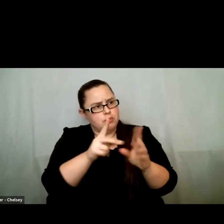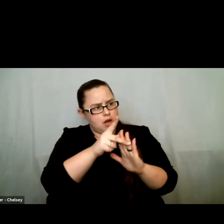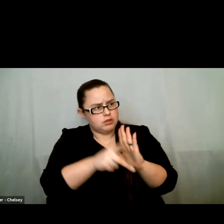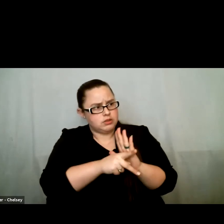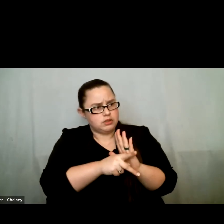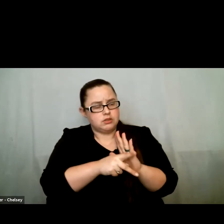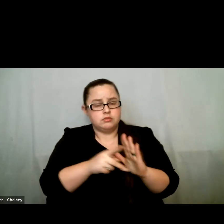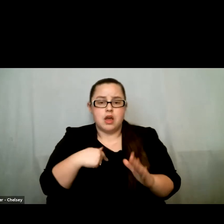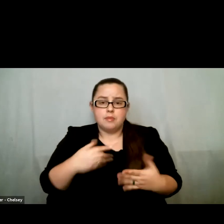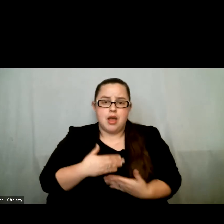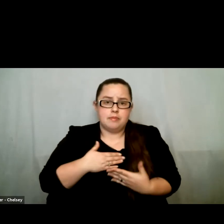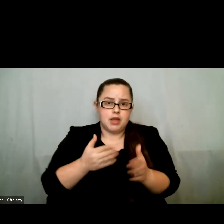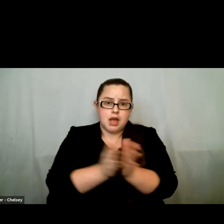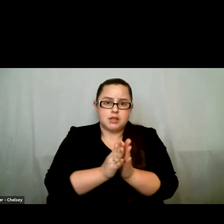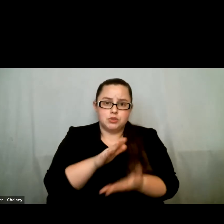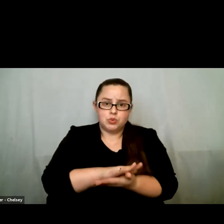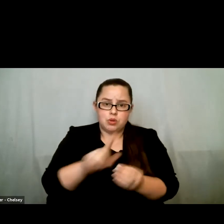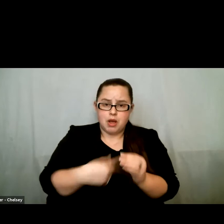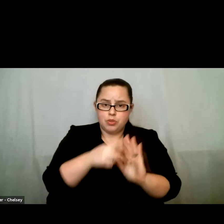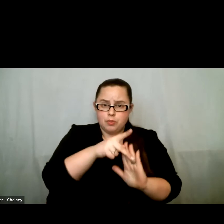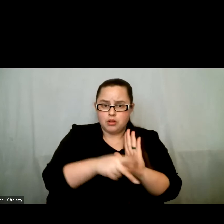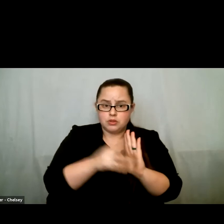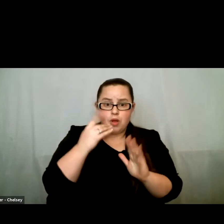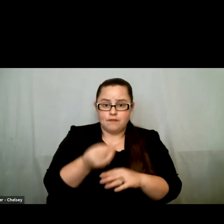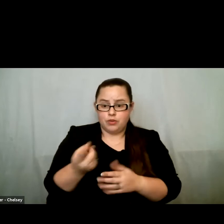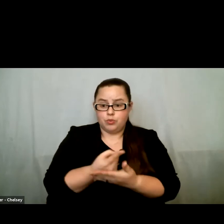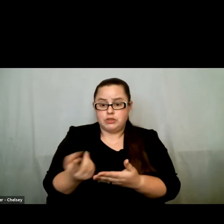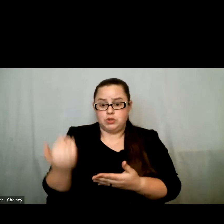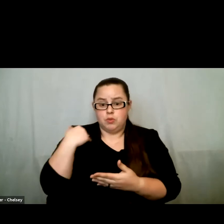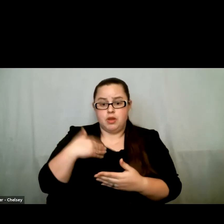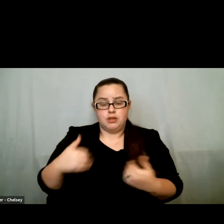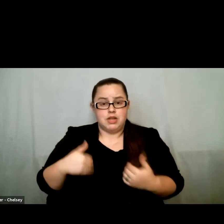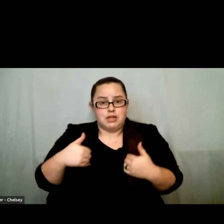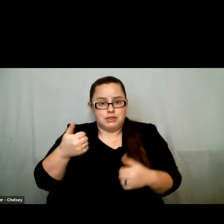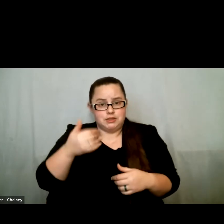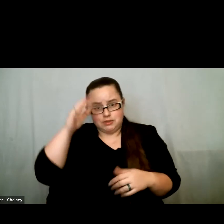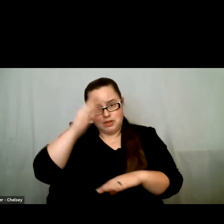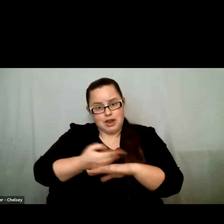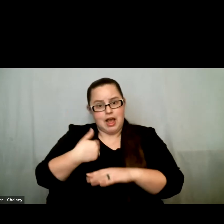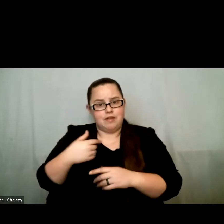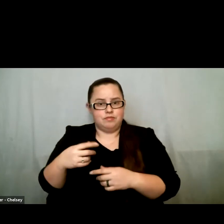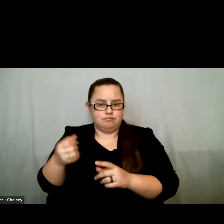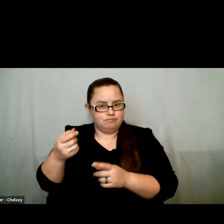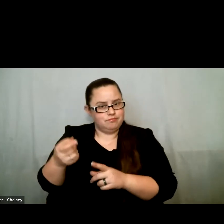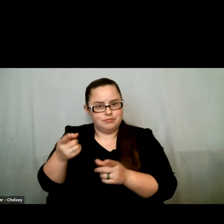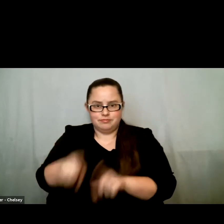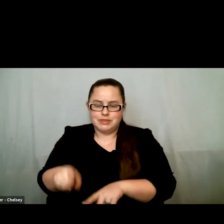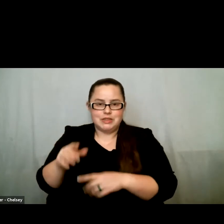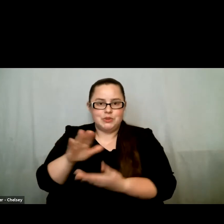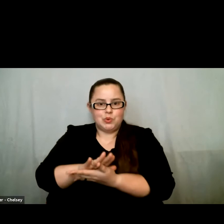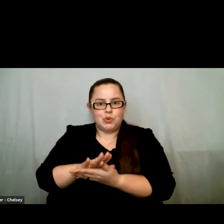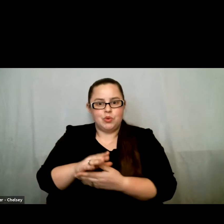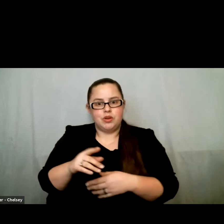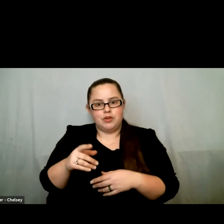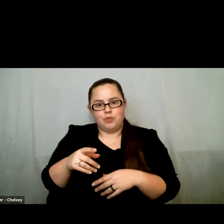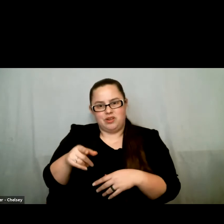glad I asked the school about their policy because a few weeks ago, my youngest son had an incident at school where one of his classmates unintentionally